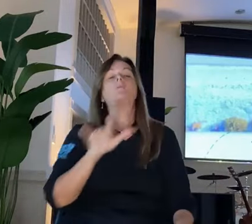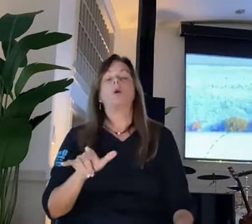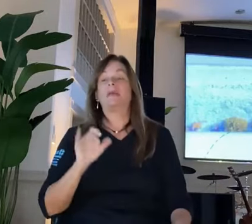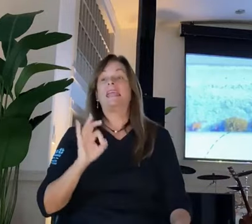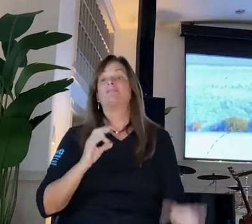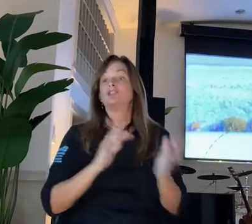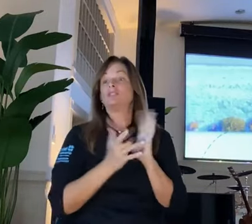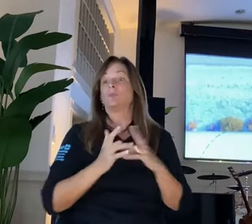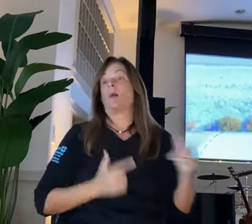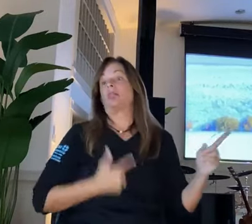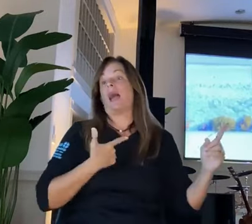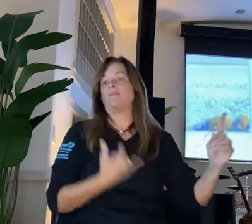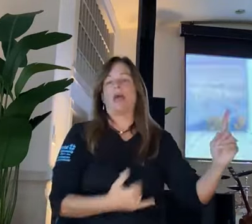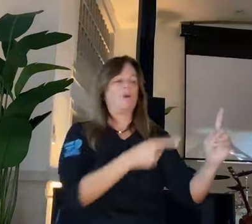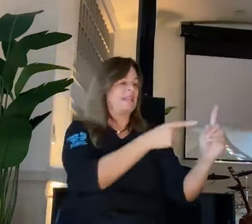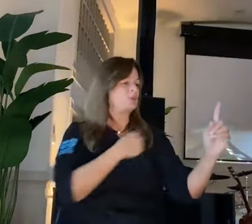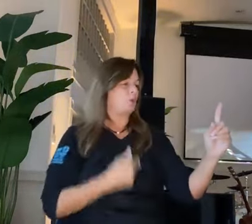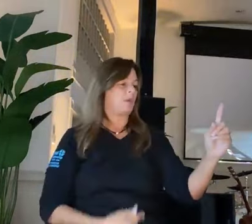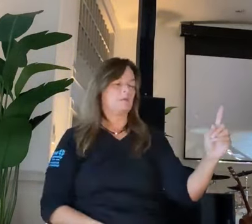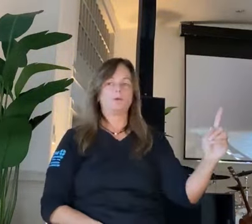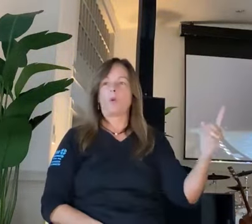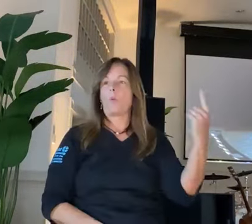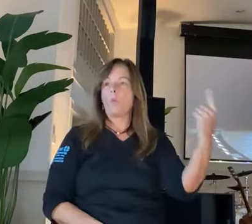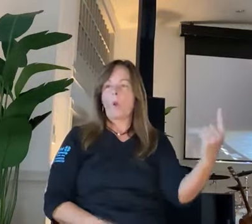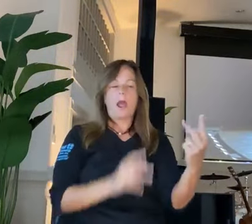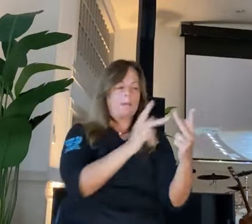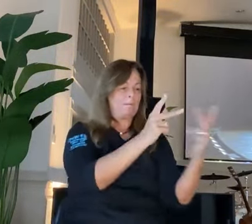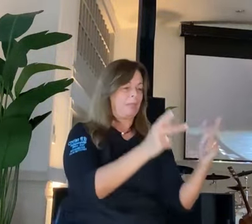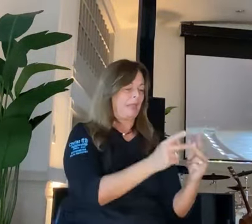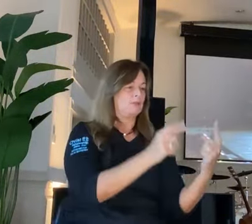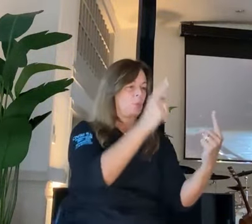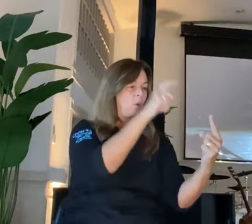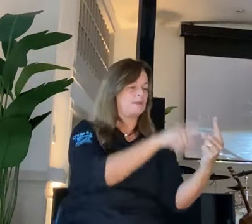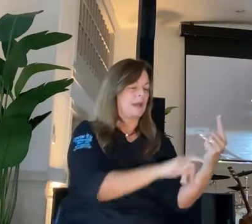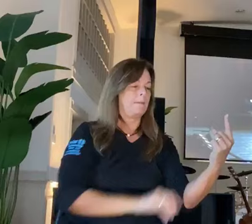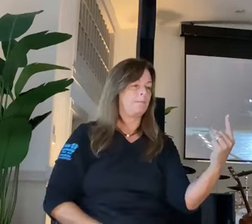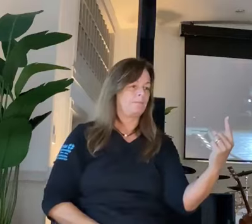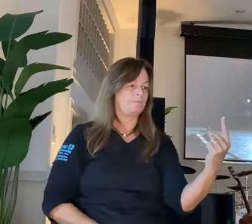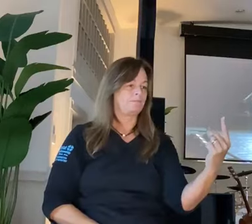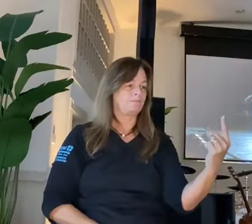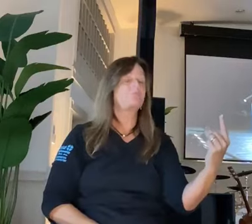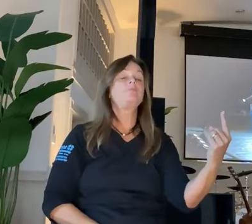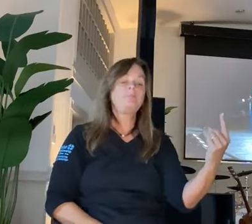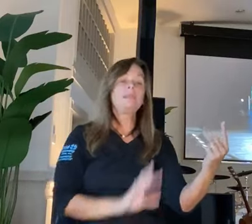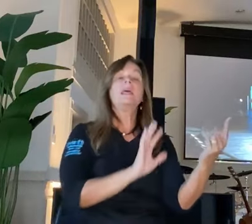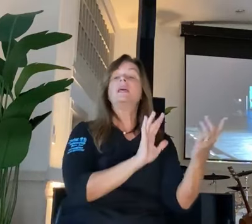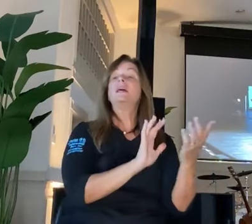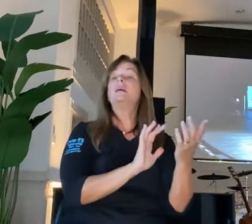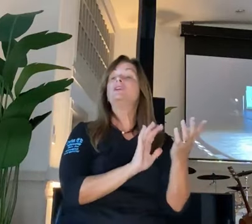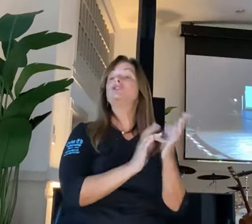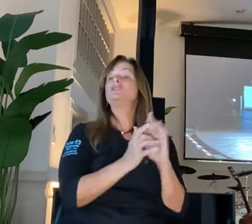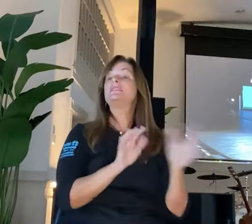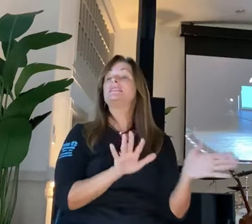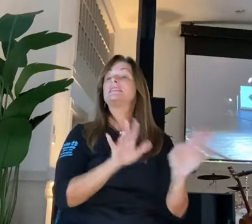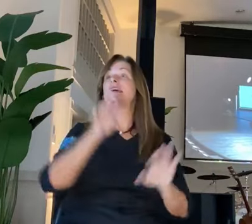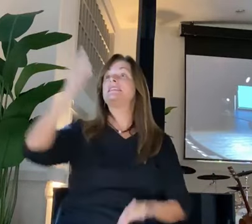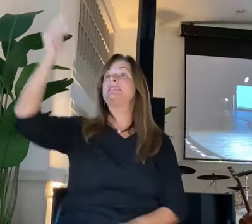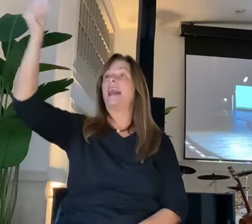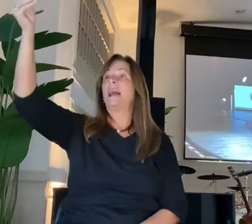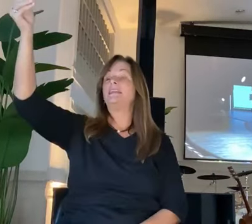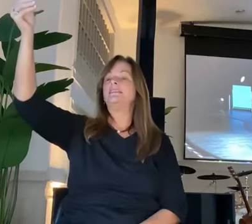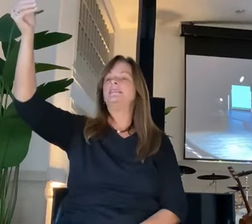what he's saying is that God in you is better than God with you. He